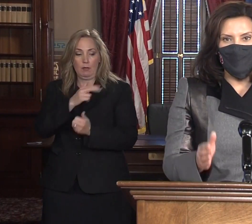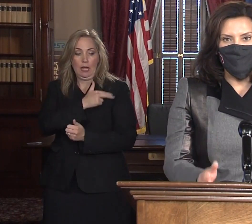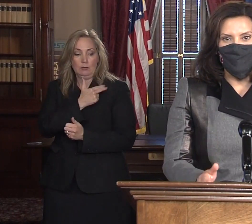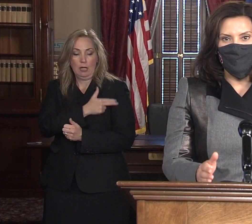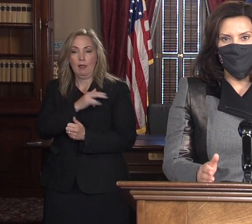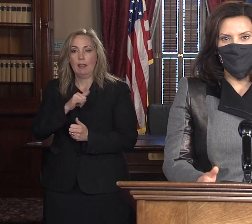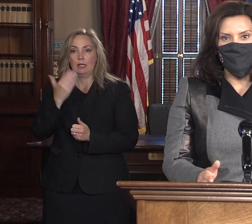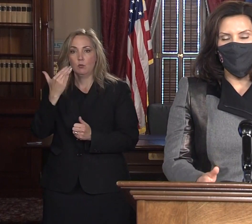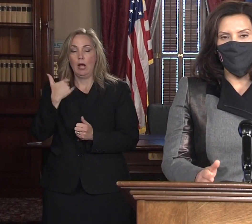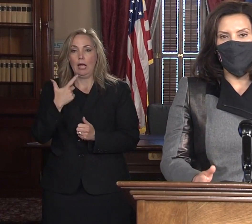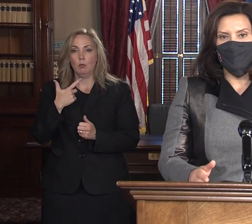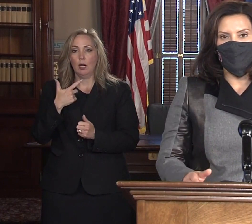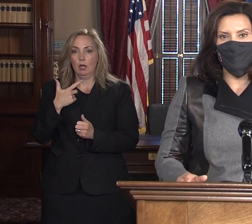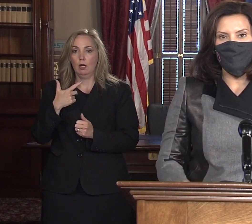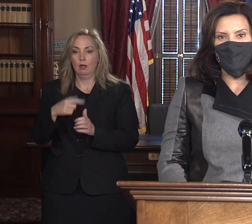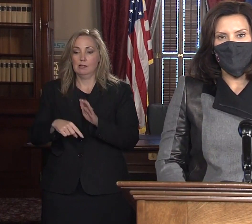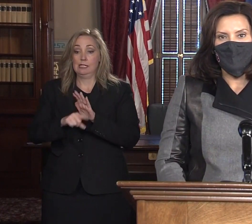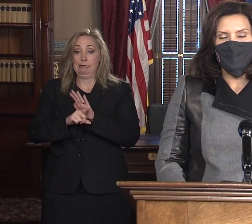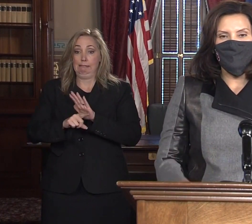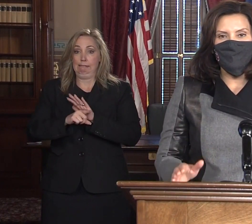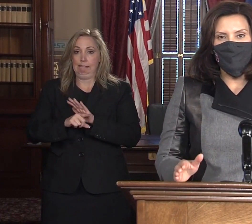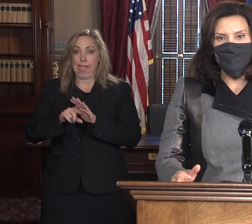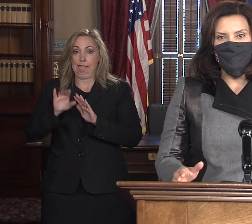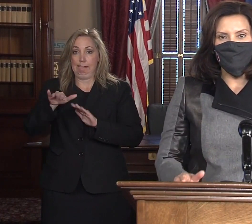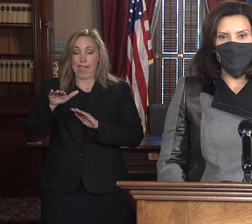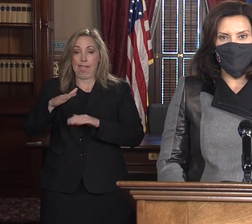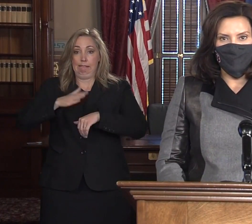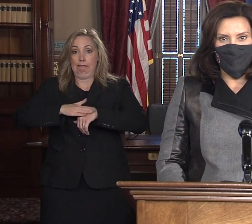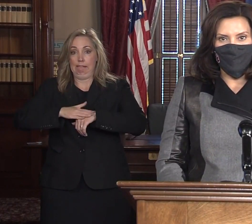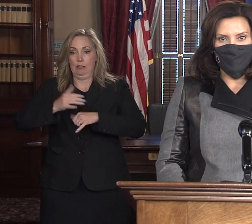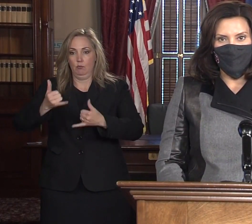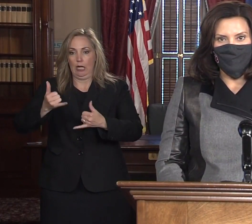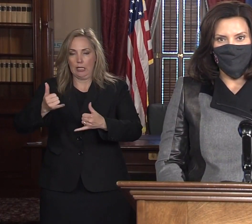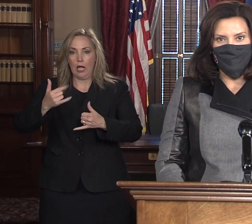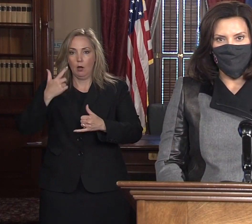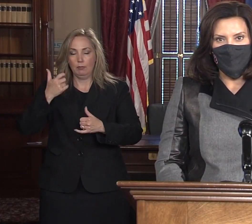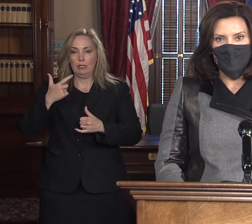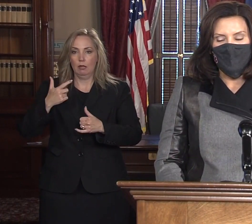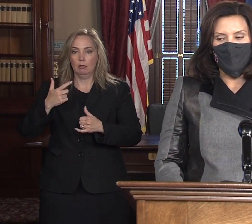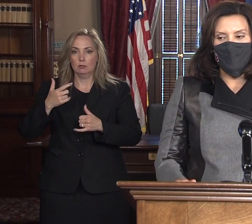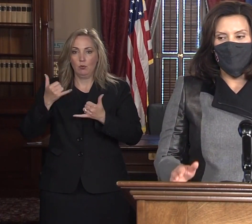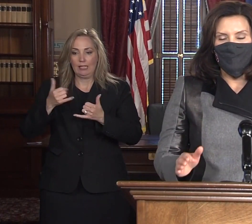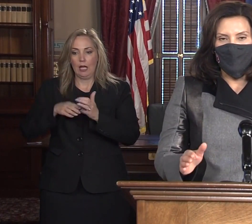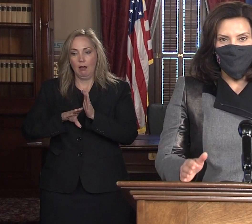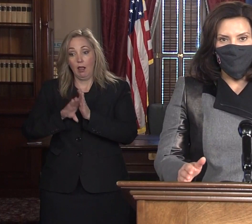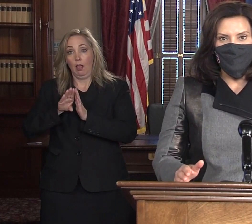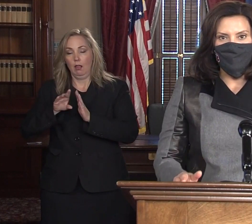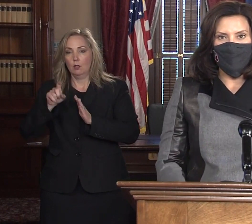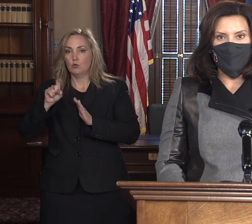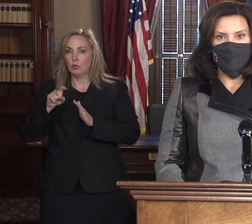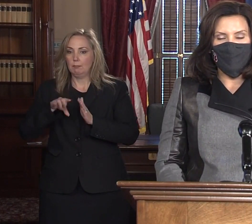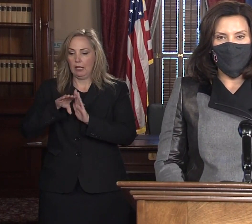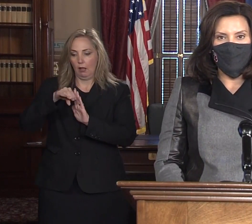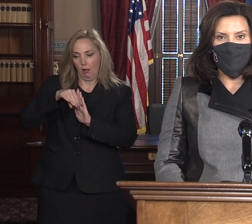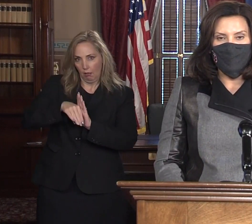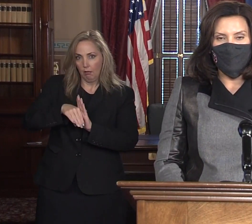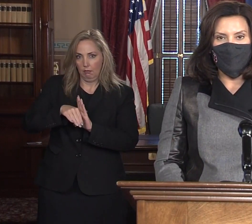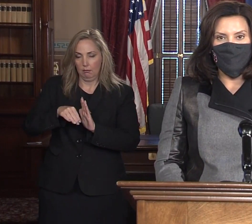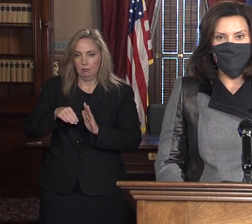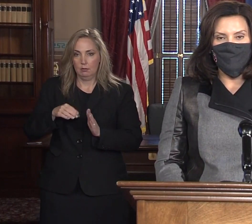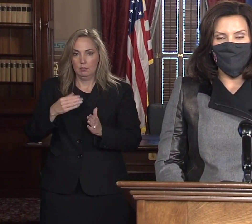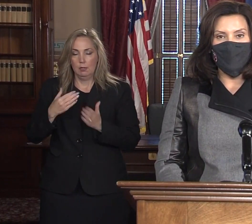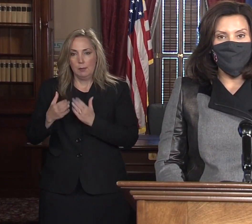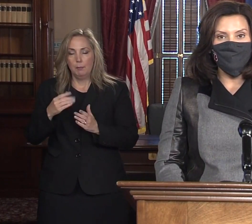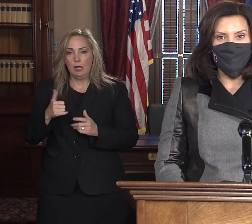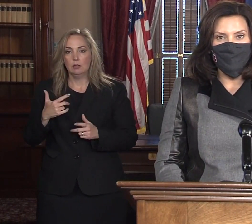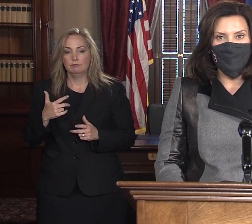are sounding the alarm bell right now. These numbers are moving in the wrong direction. We are at a dangerous moment where